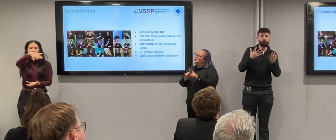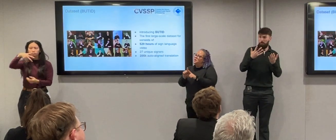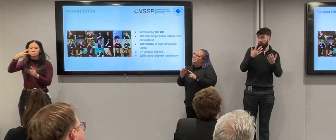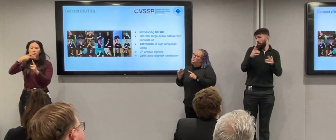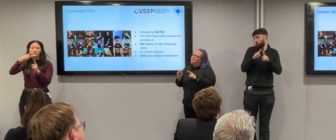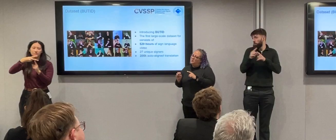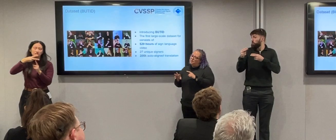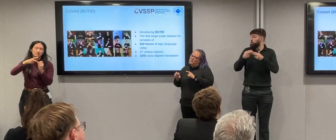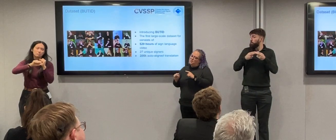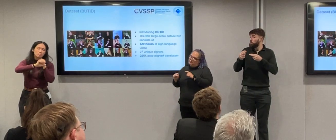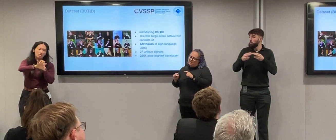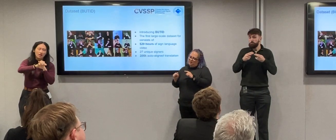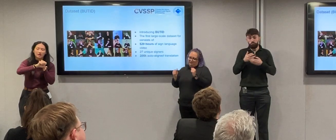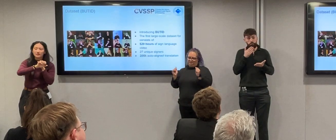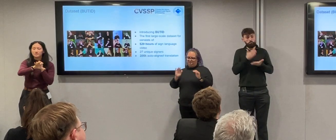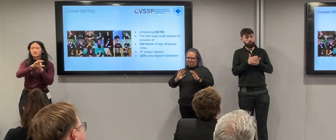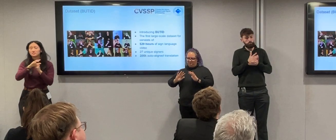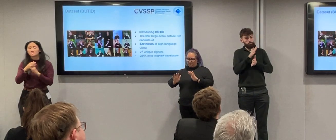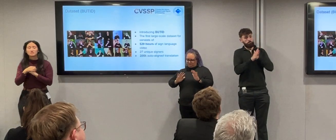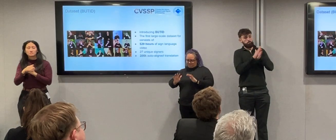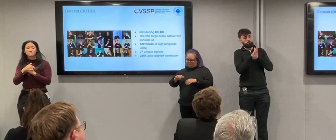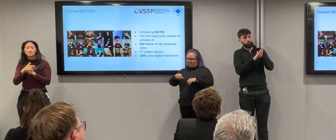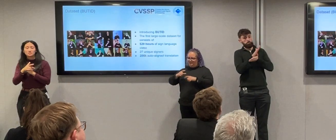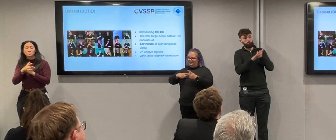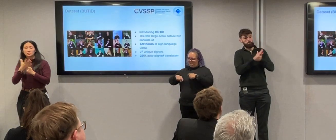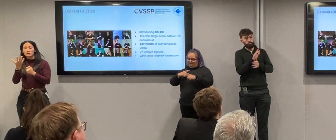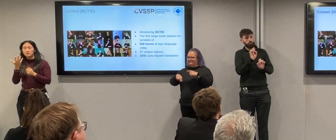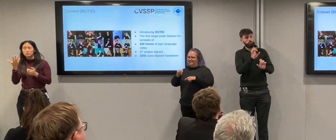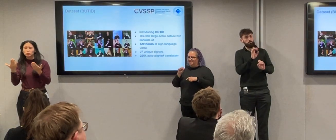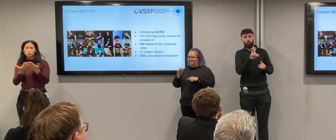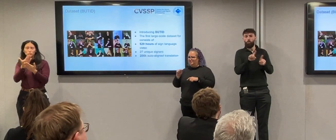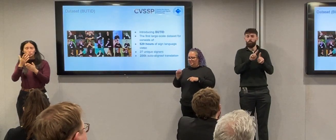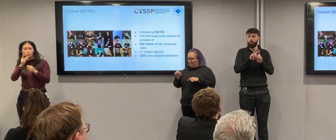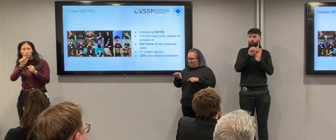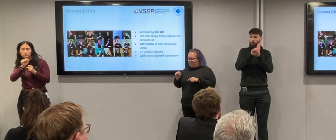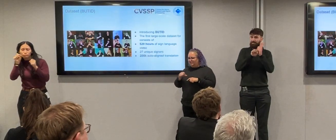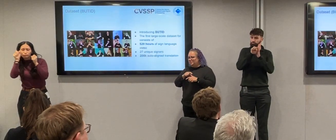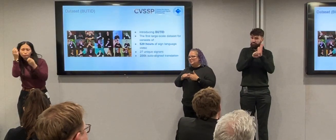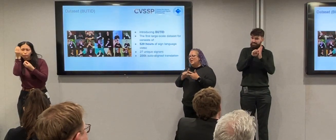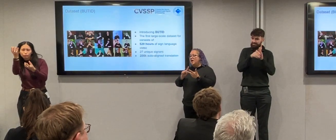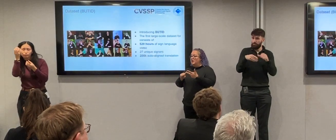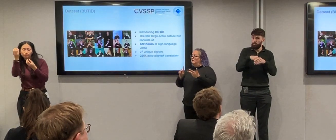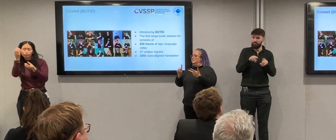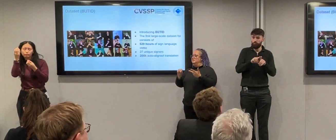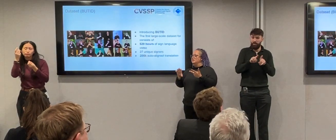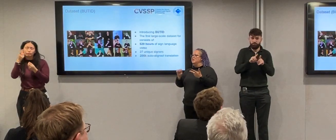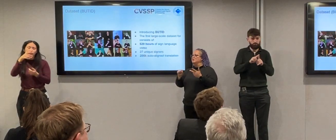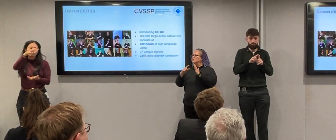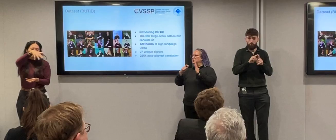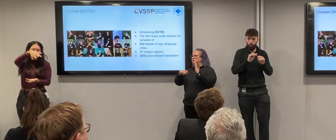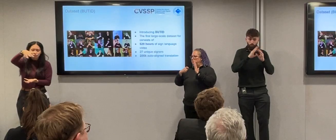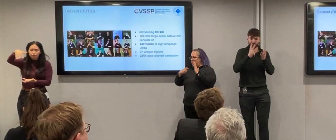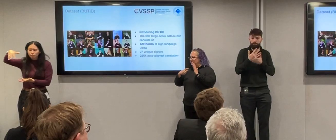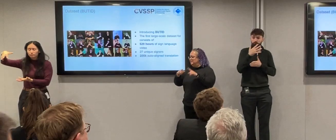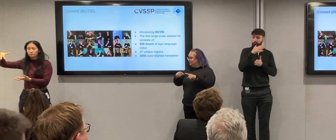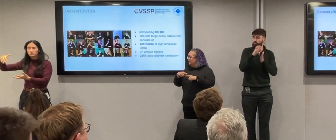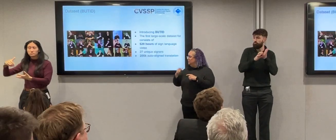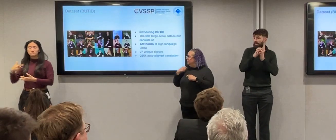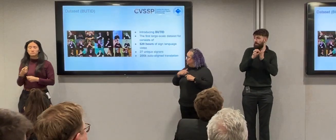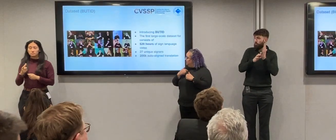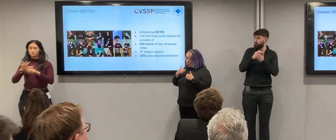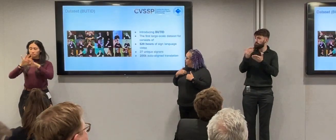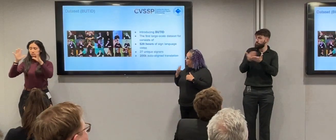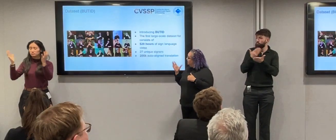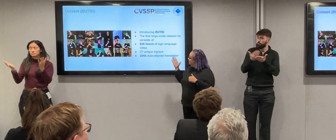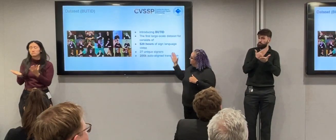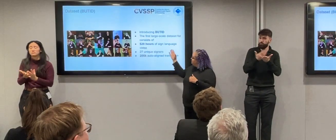news, signed news, and some documentaries. And we have collected 500 hours of data with